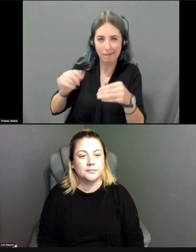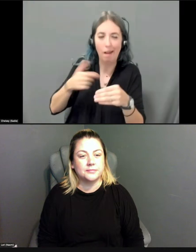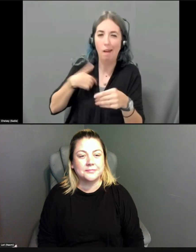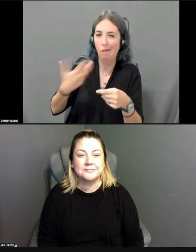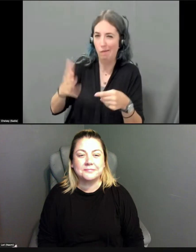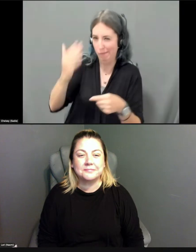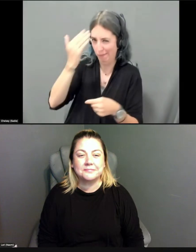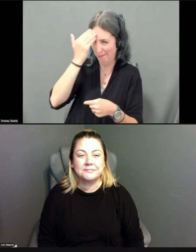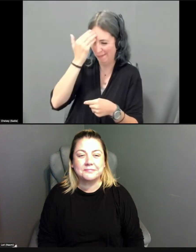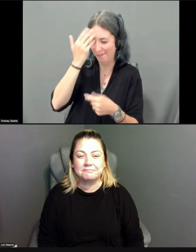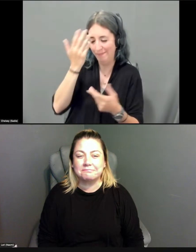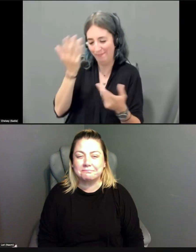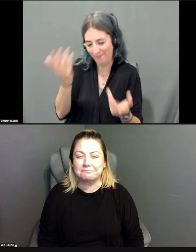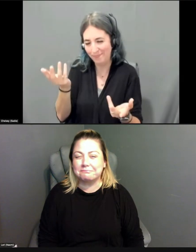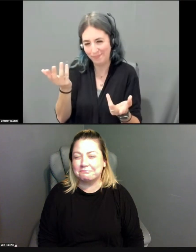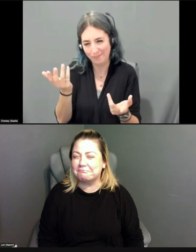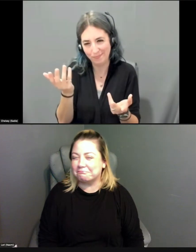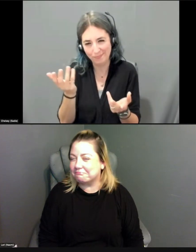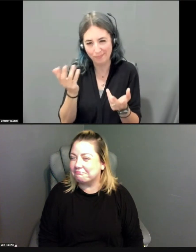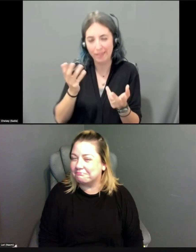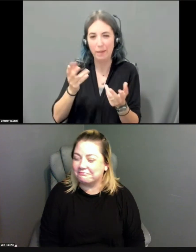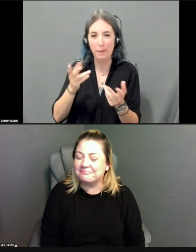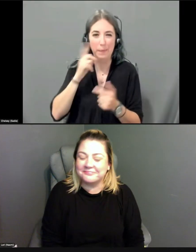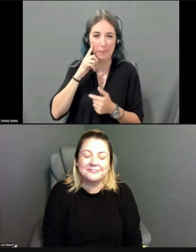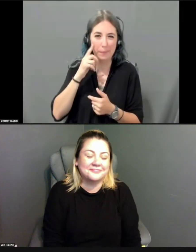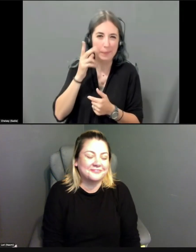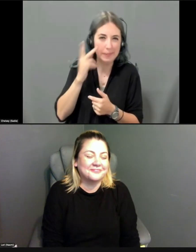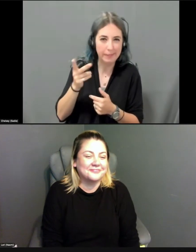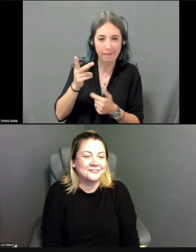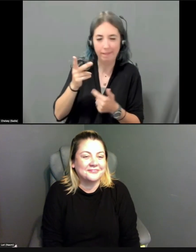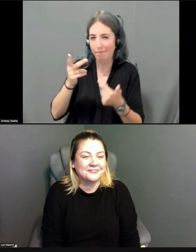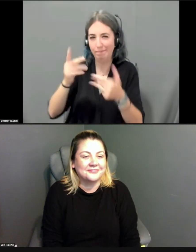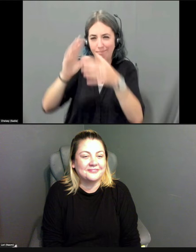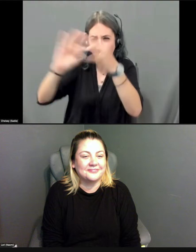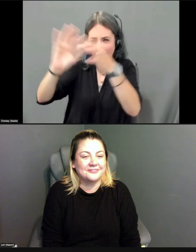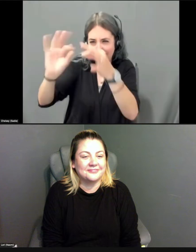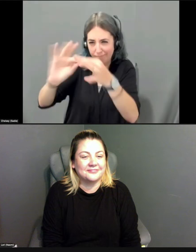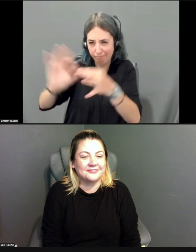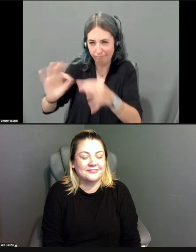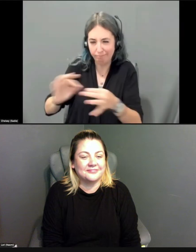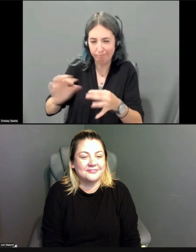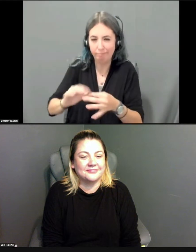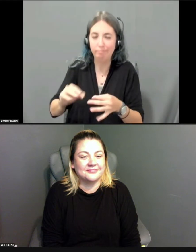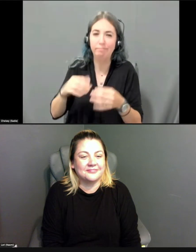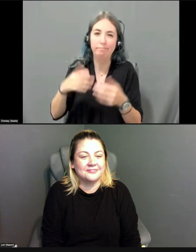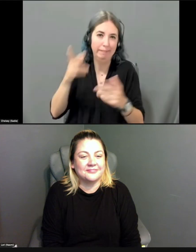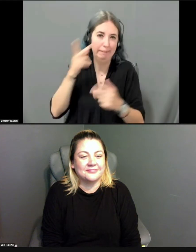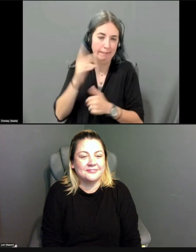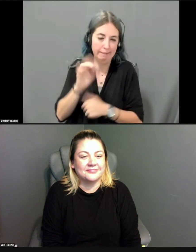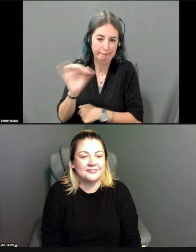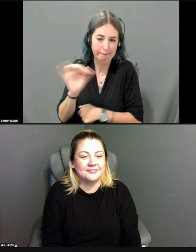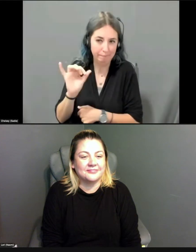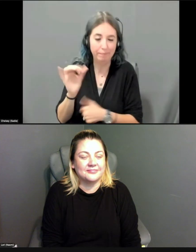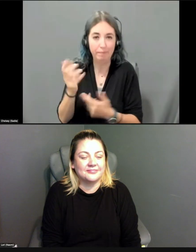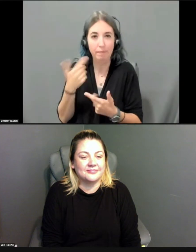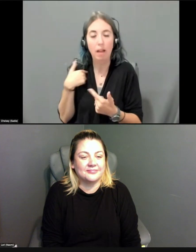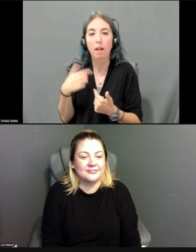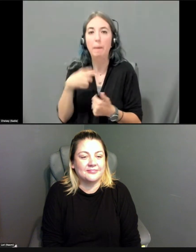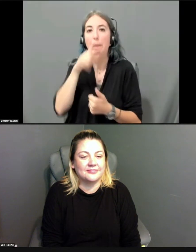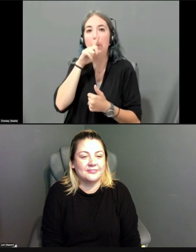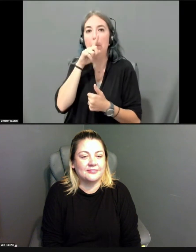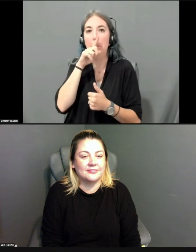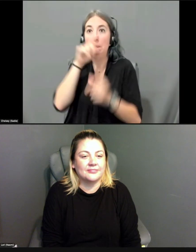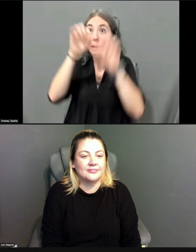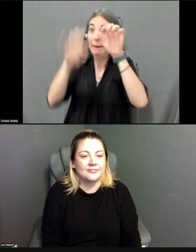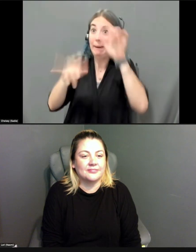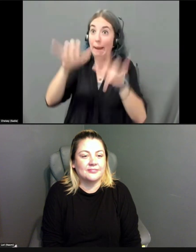Some of these conversations happen, because I believe I've seen some of these similar conversations just as a lurker. I like to lurk in a